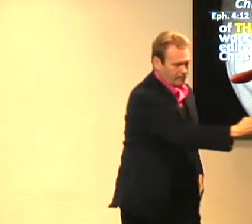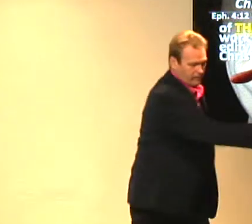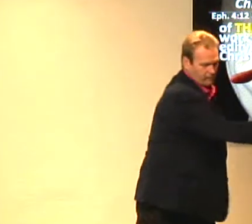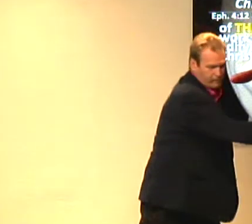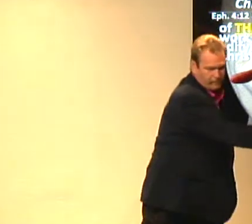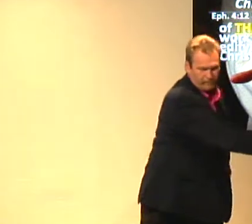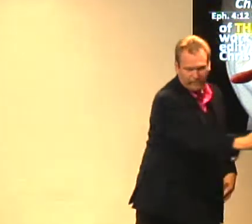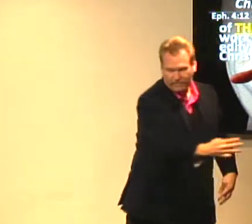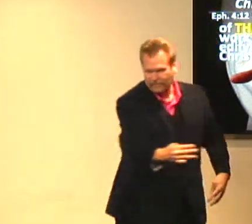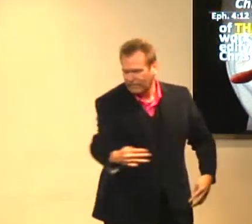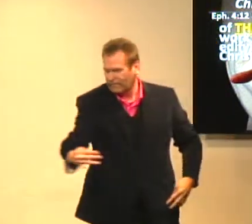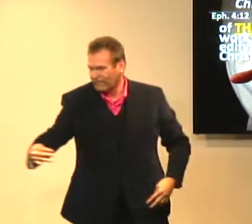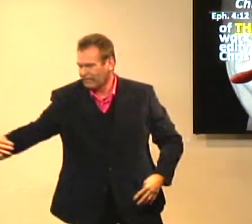So there was a fence that was set up.